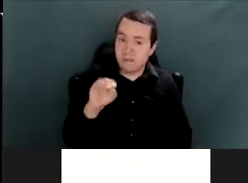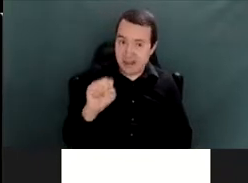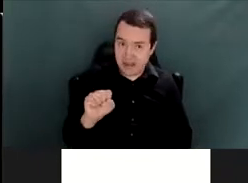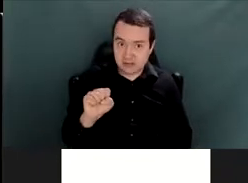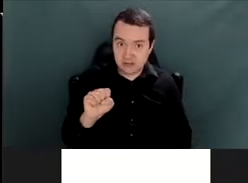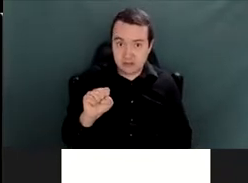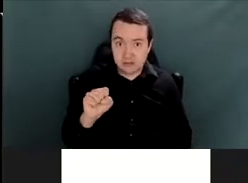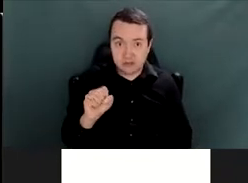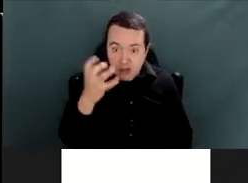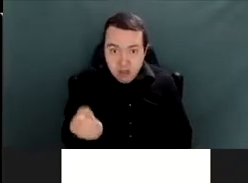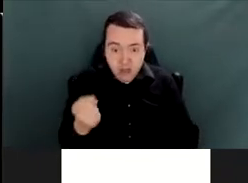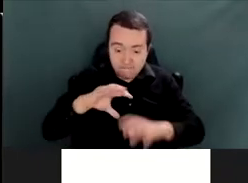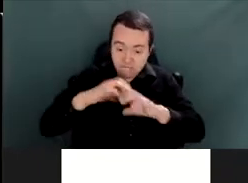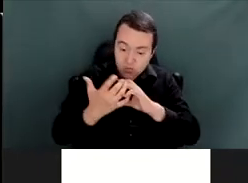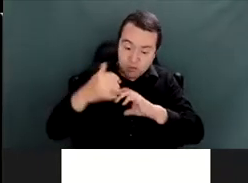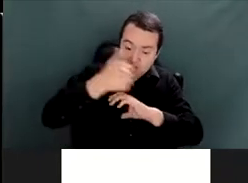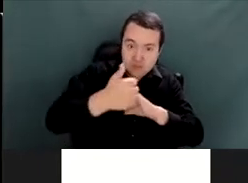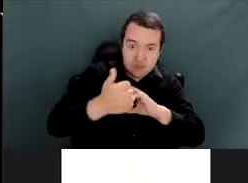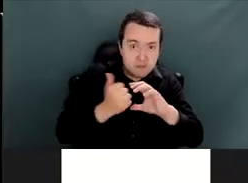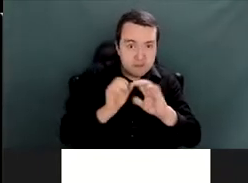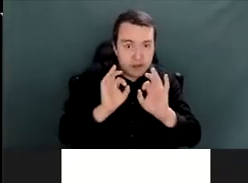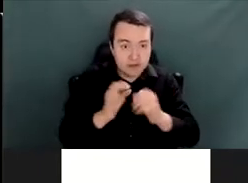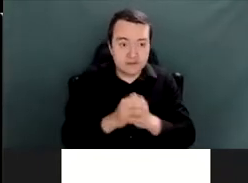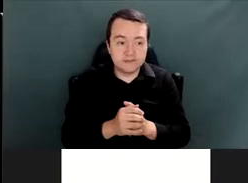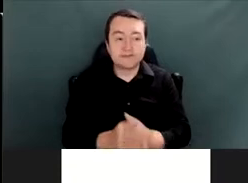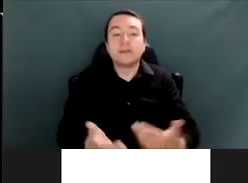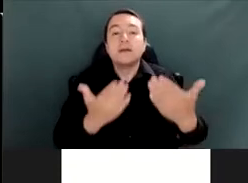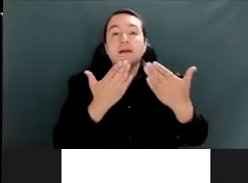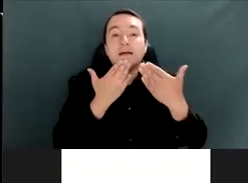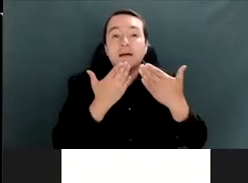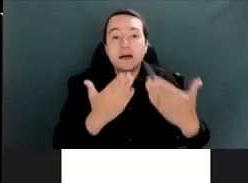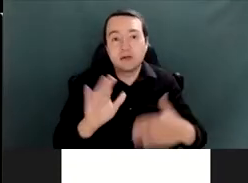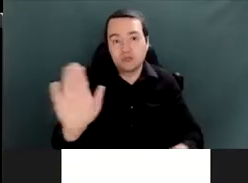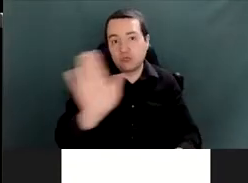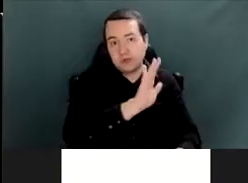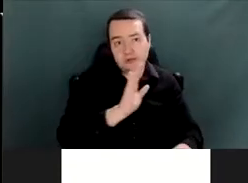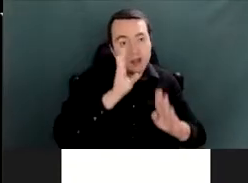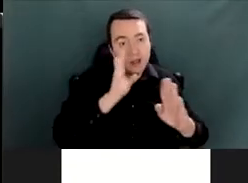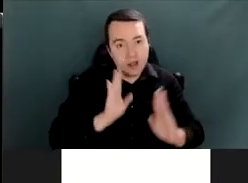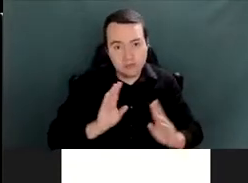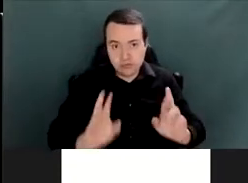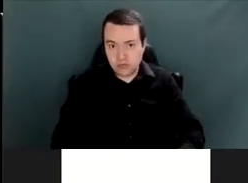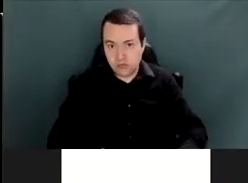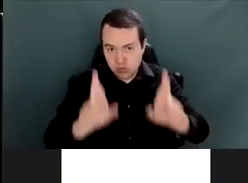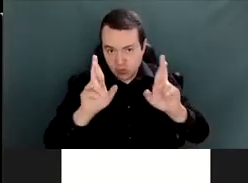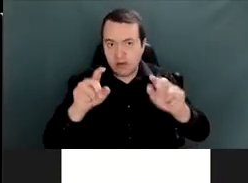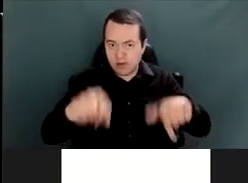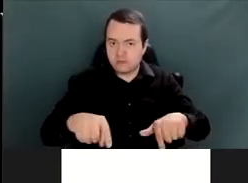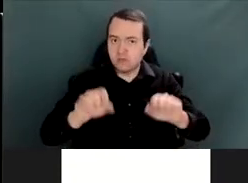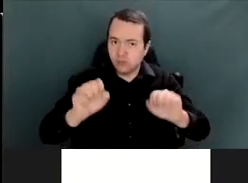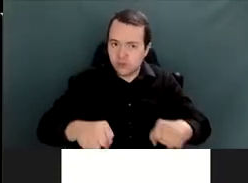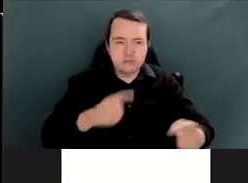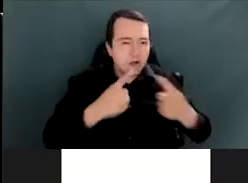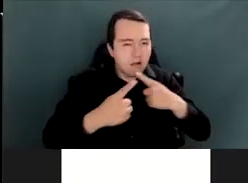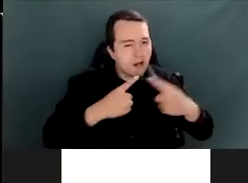Health Organization has a presence. So thank you very much for your attention. I wish you